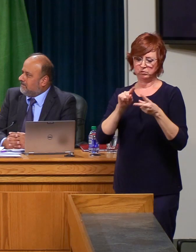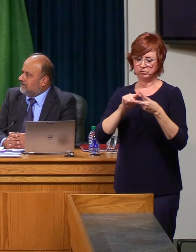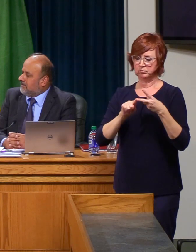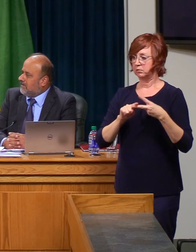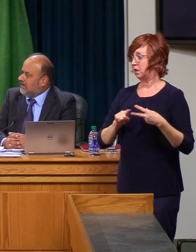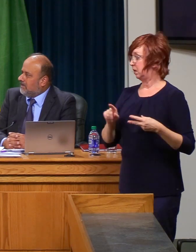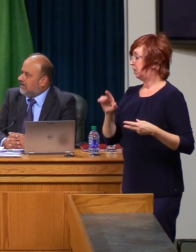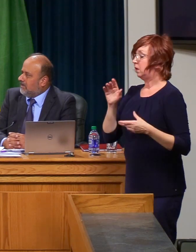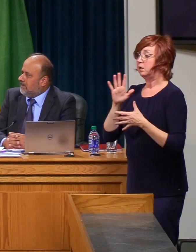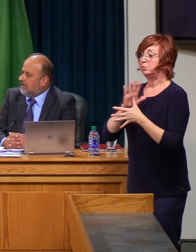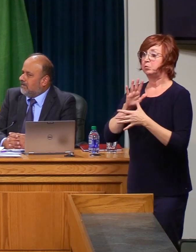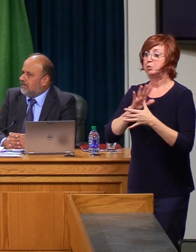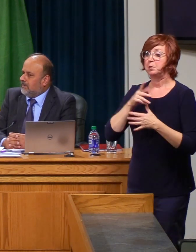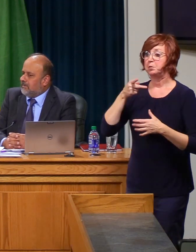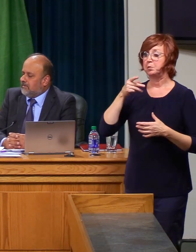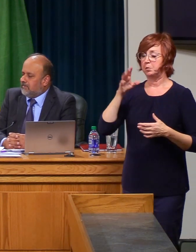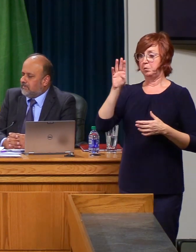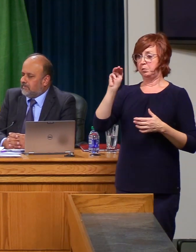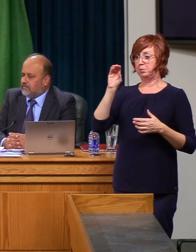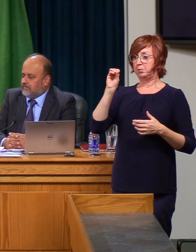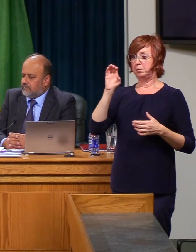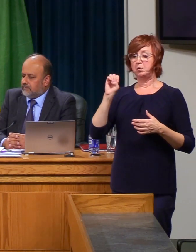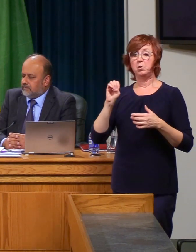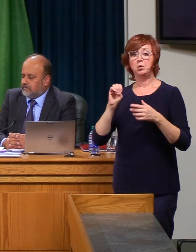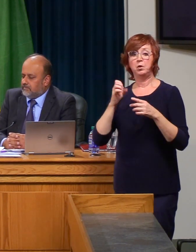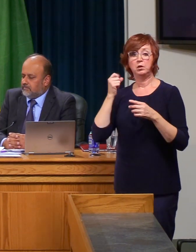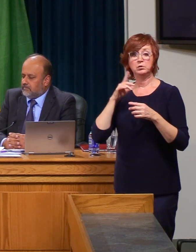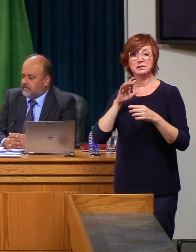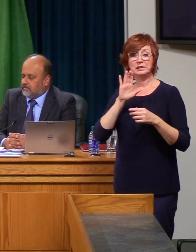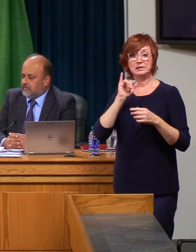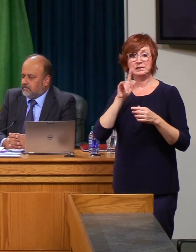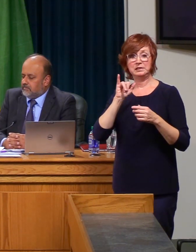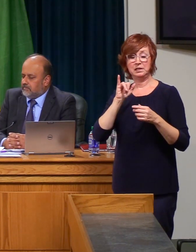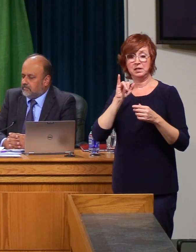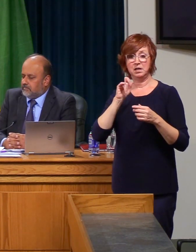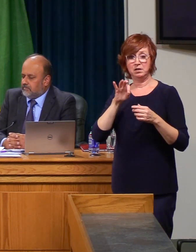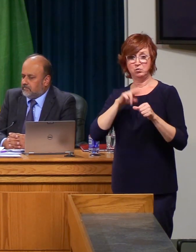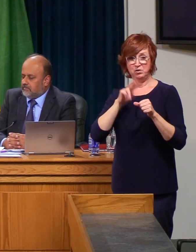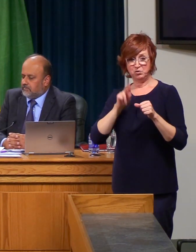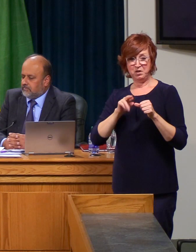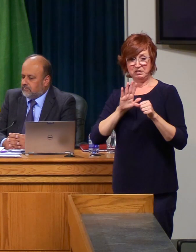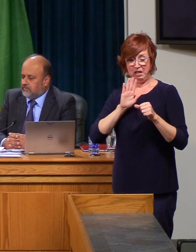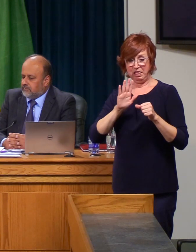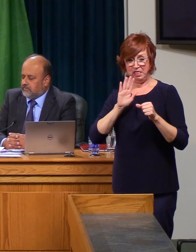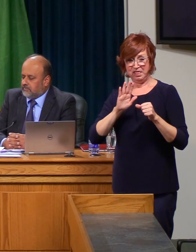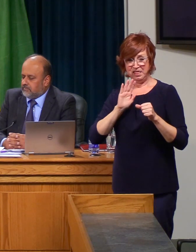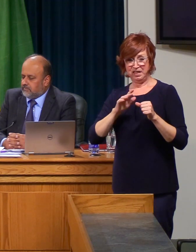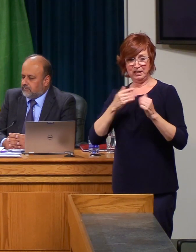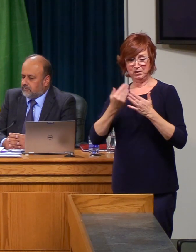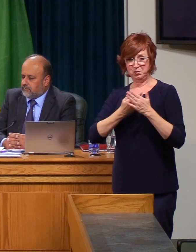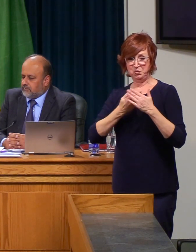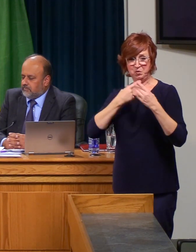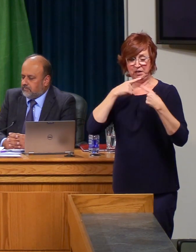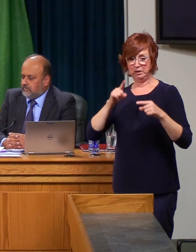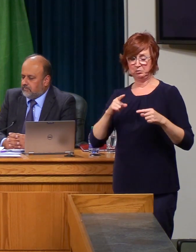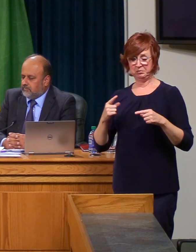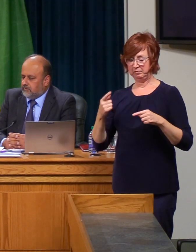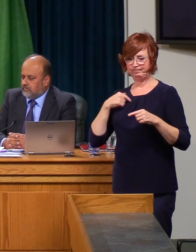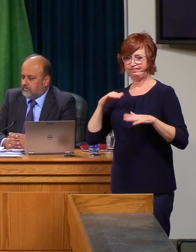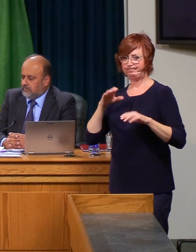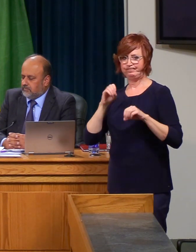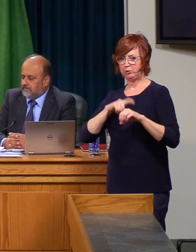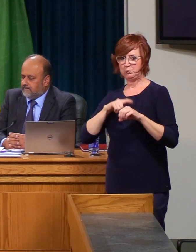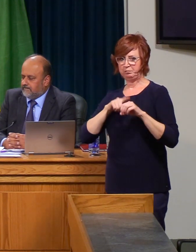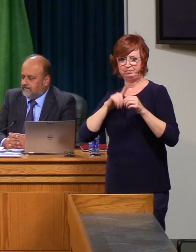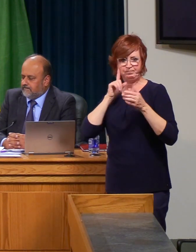going on today within Regina or other municipalities, I haven't had the opportunity to look at specifically what